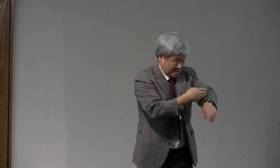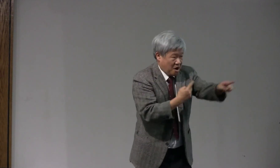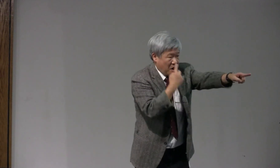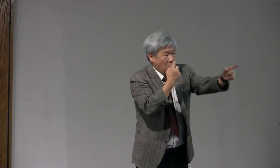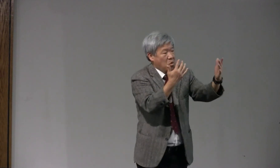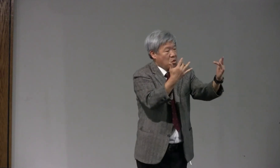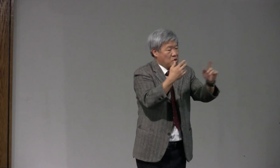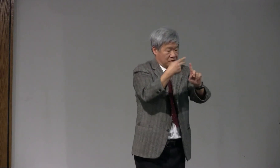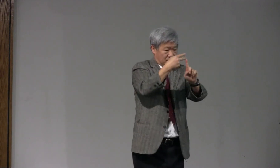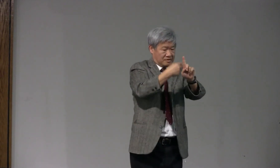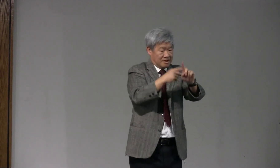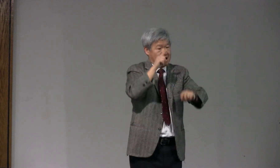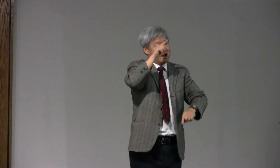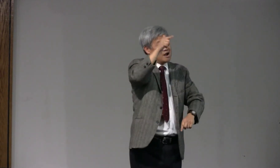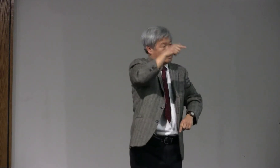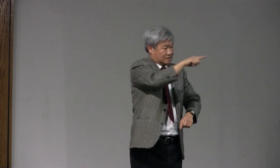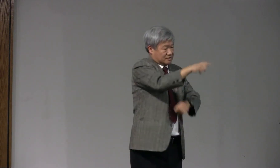They'll slam the door in your face.